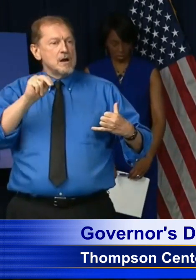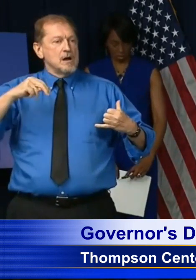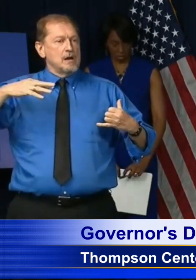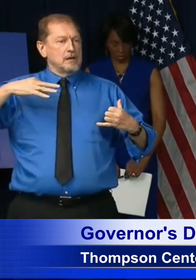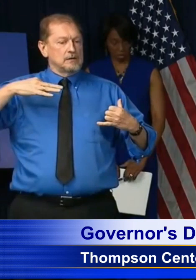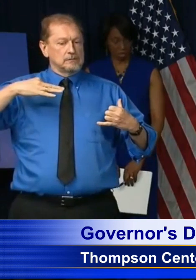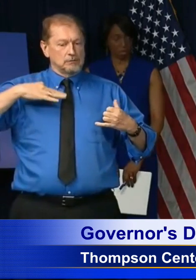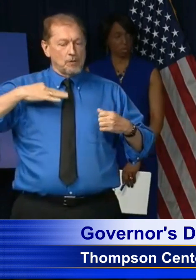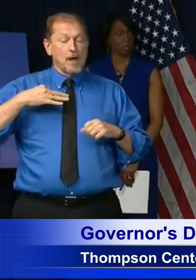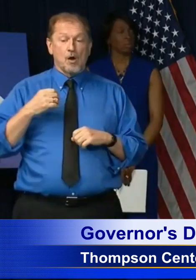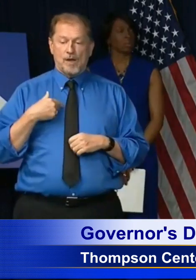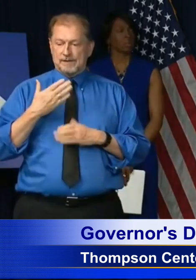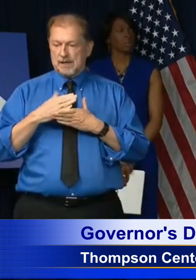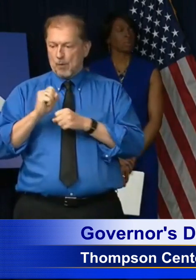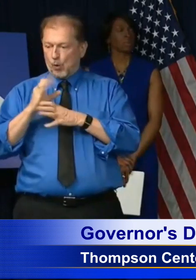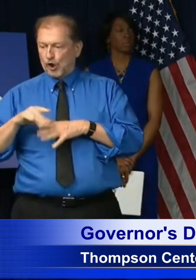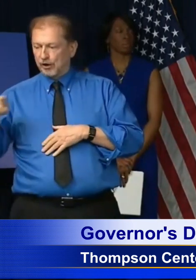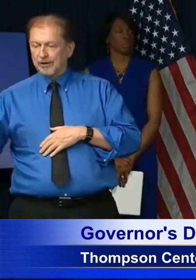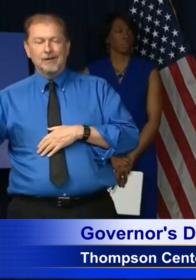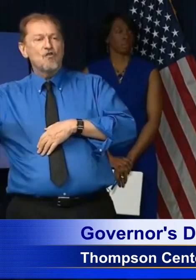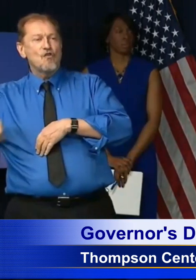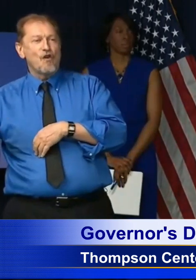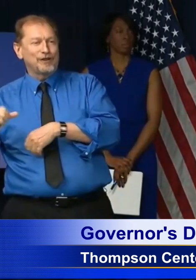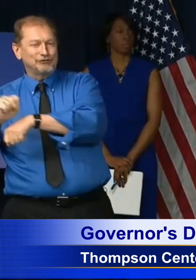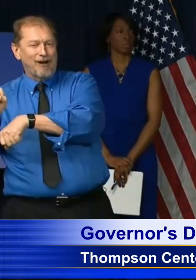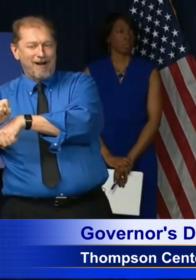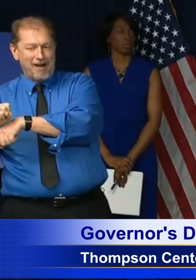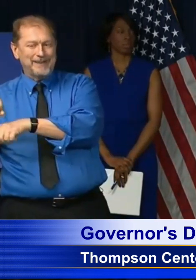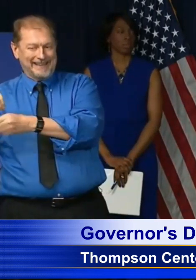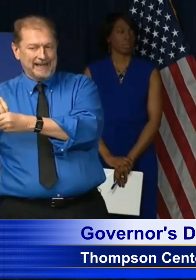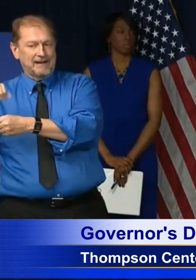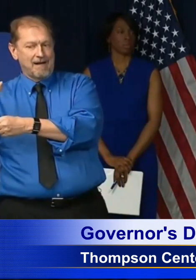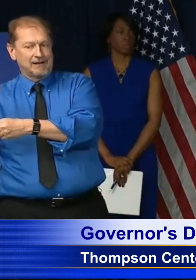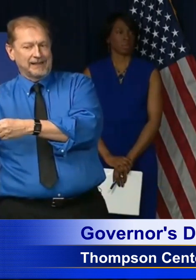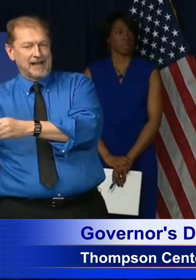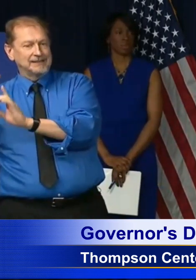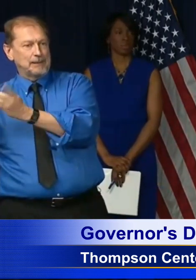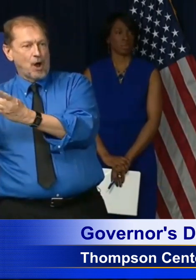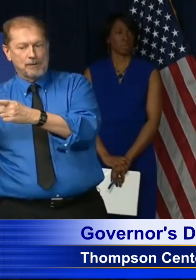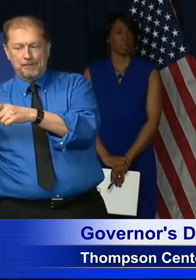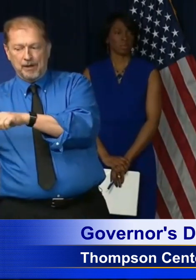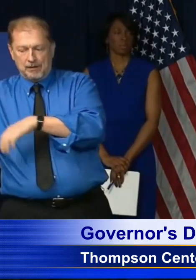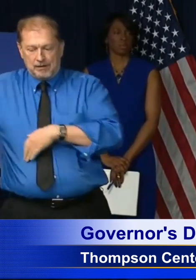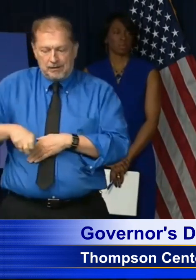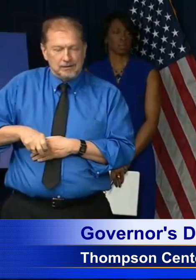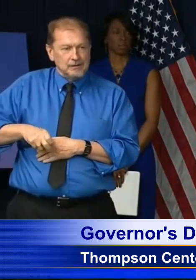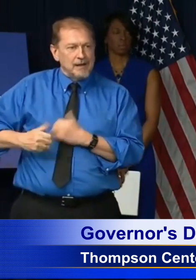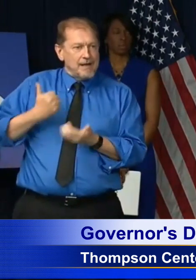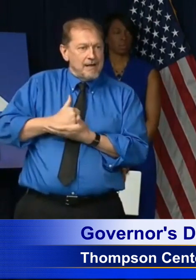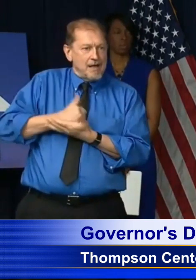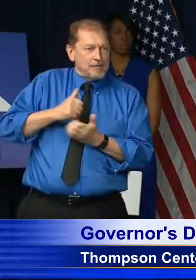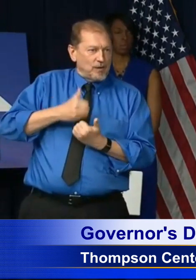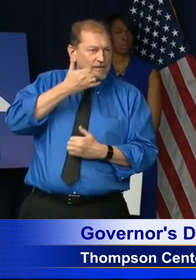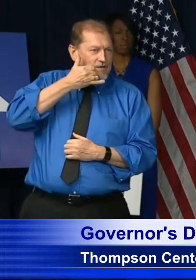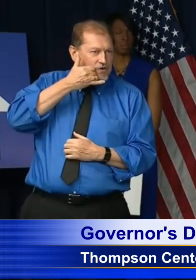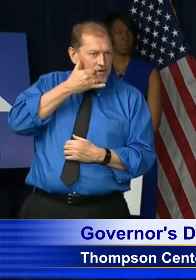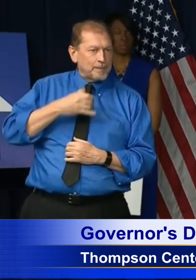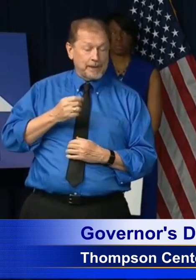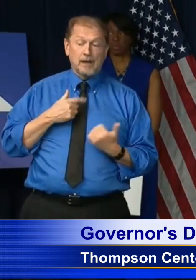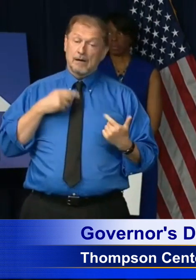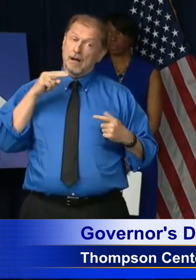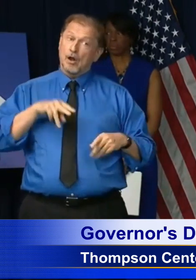IDES employees but have been repositioned so that there are, as I recall the last time I looked at the statistics, and I look at